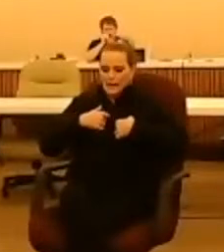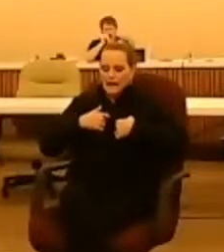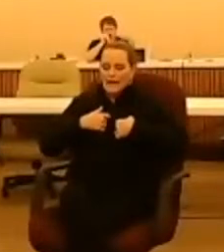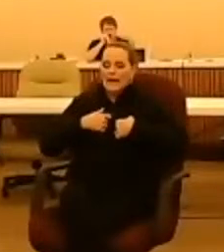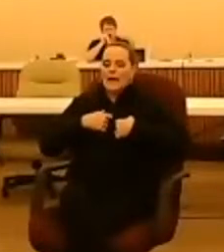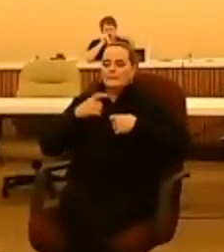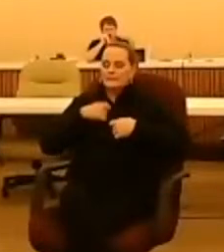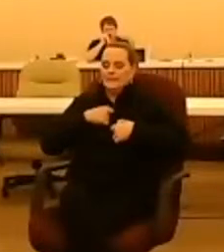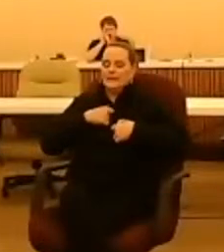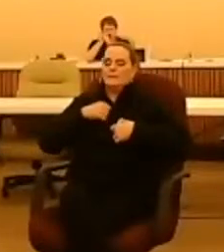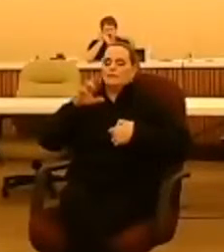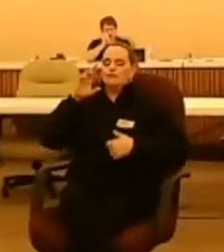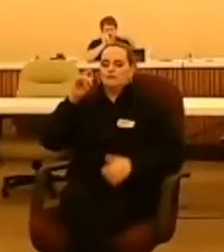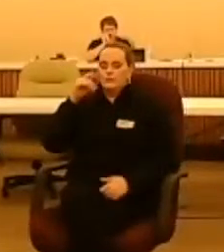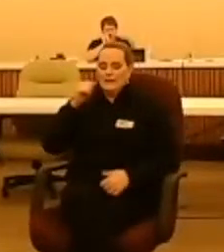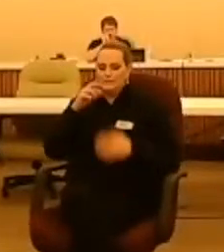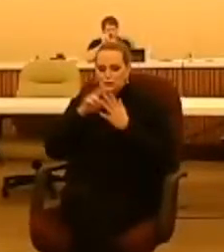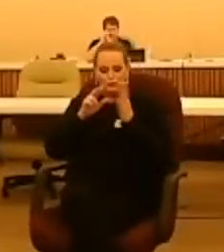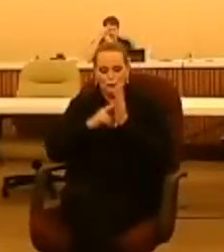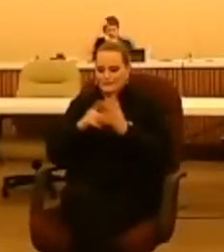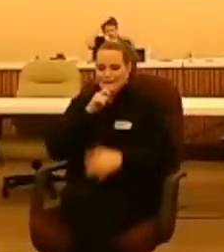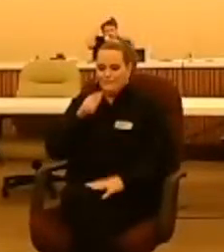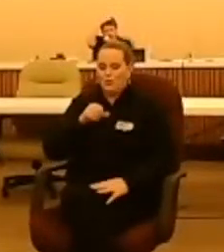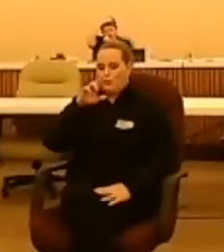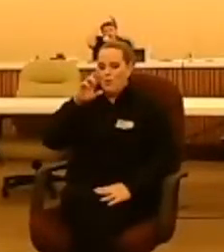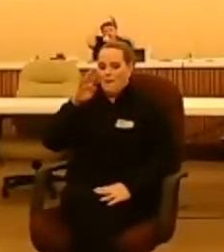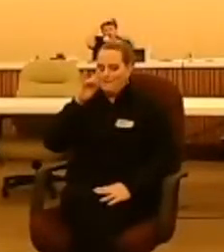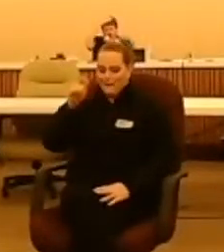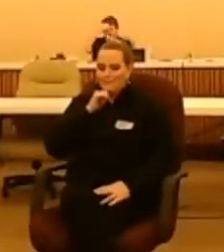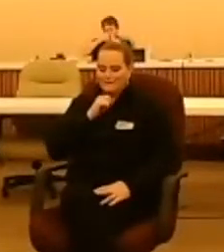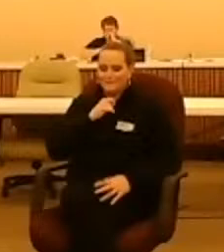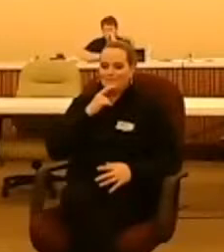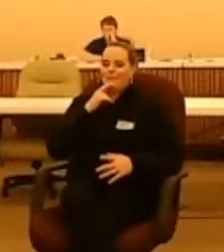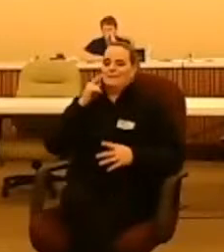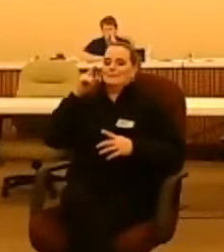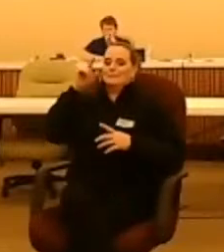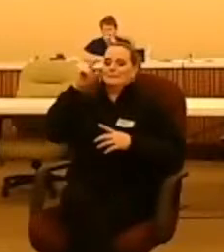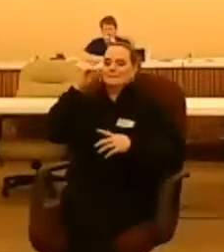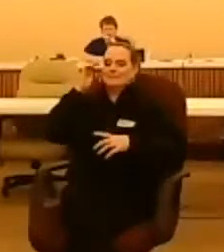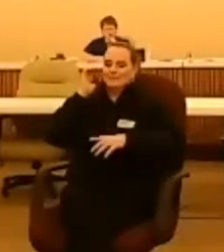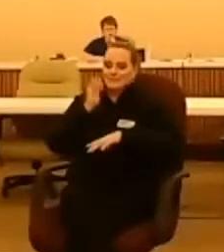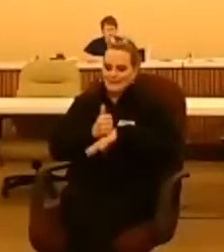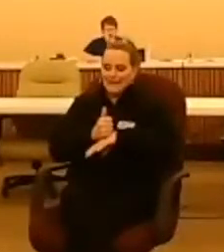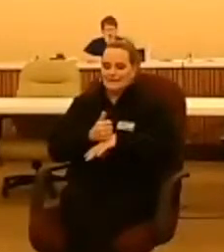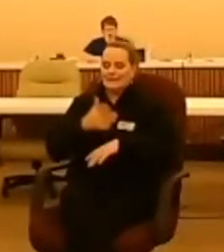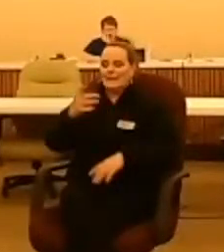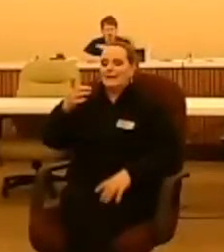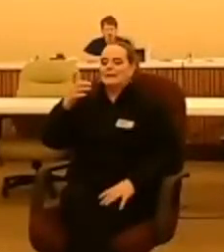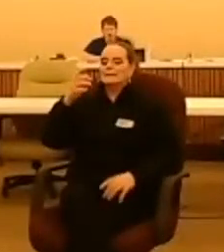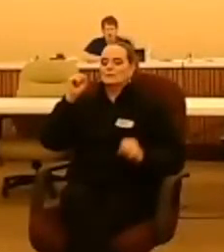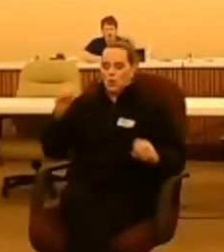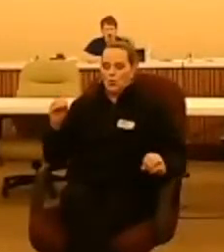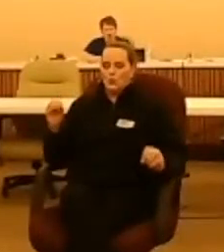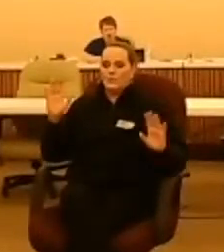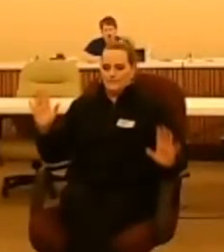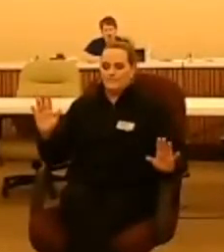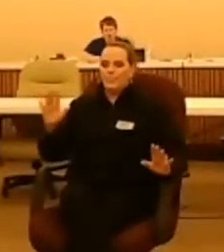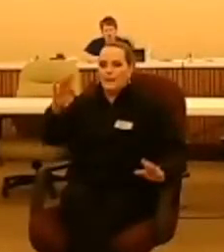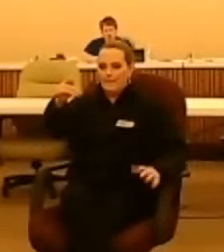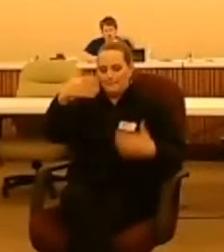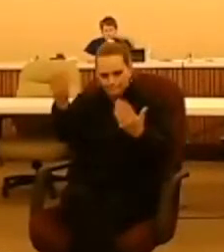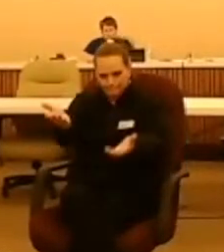Robert's rules here. No, Robert's at the podium. Okay, so, Bob, go